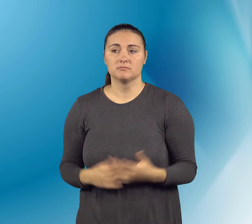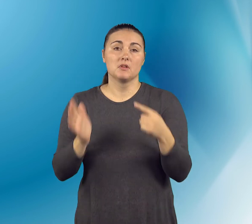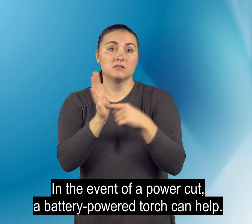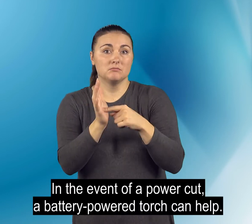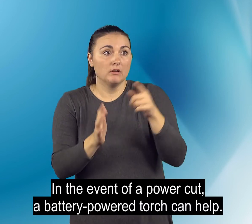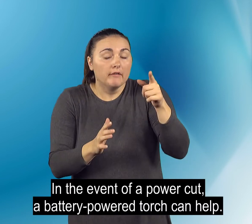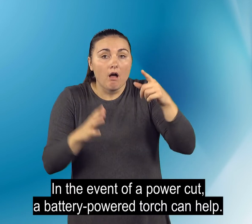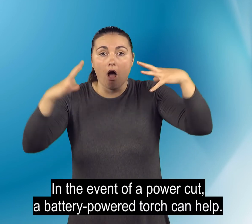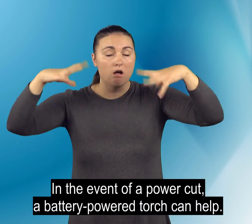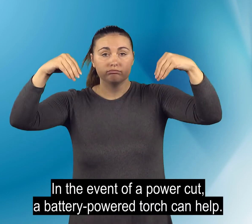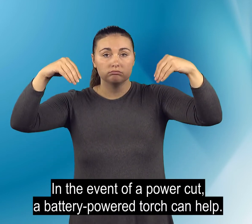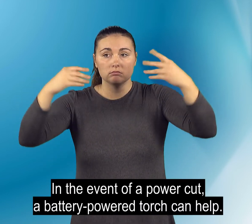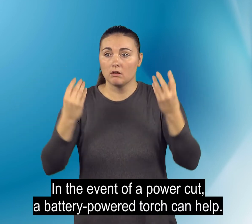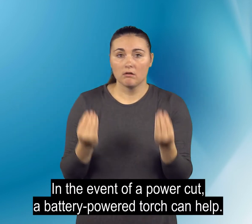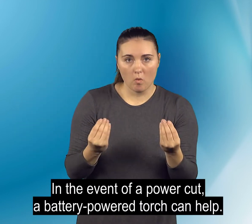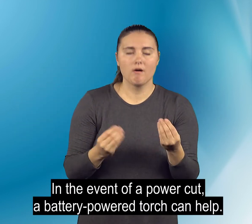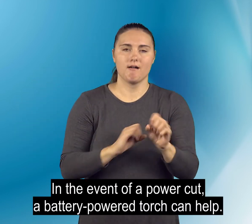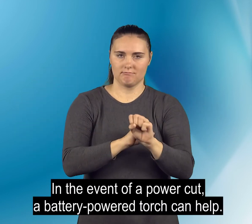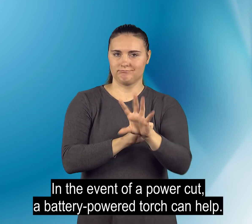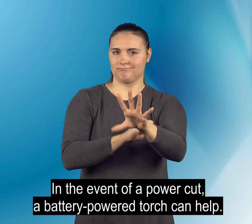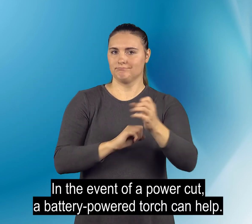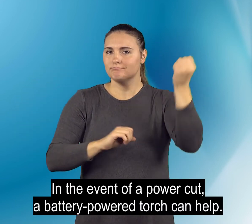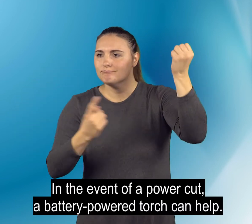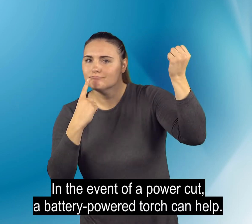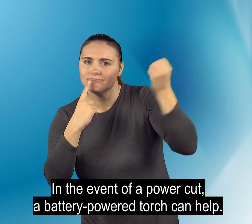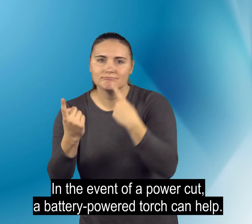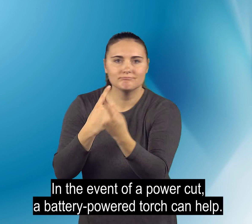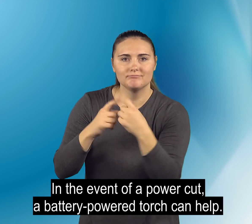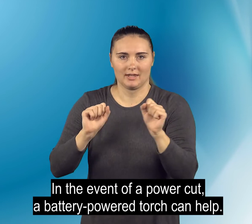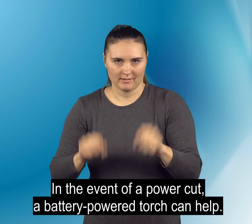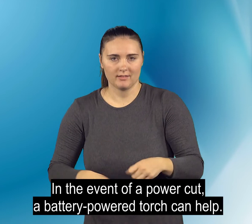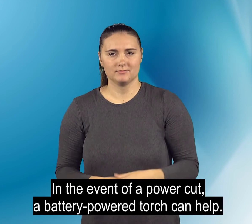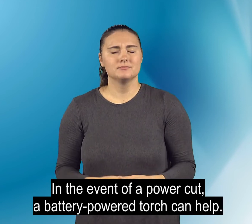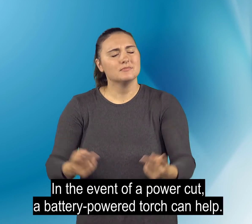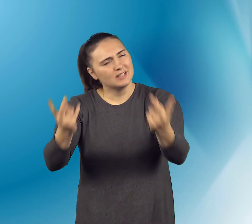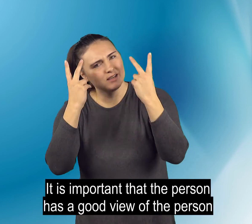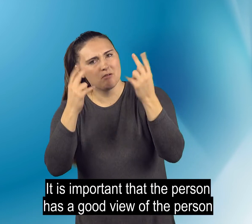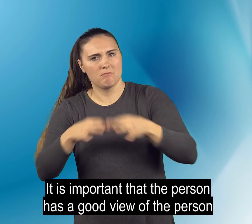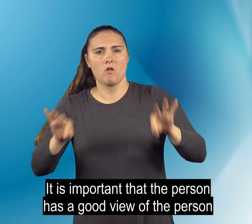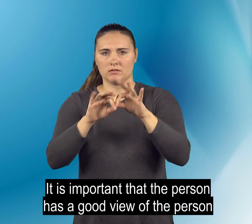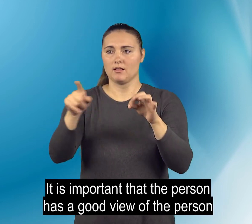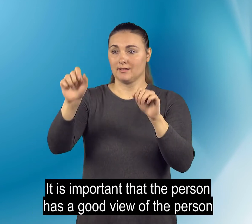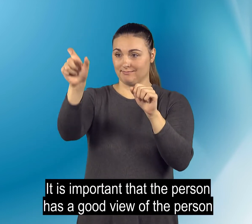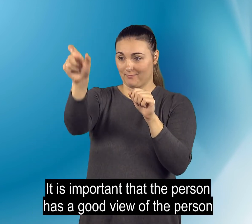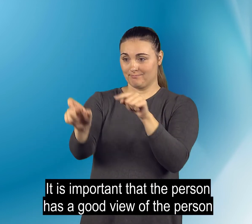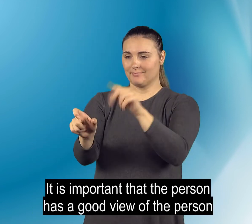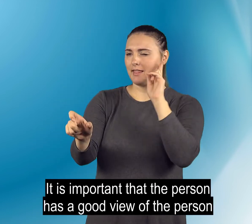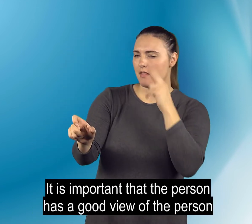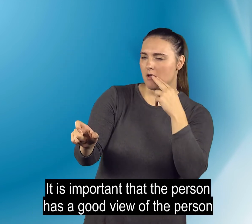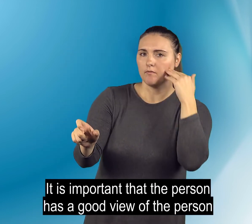In the event of a power cut, a battery-powered torch can help. It is important that the person has a good